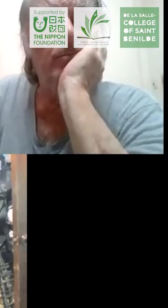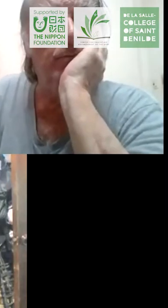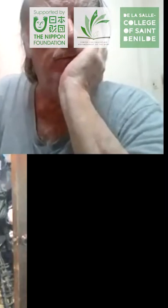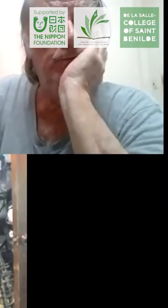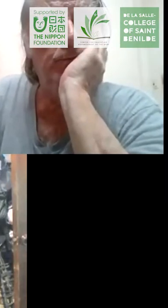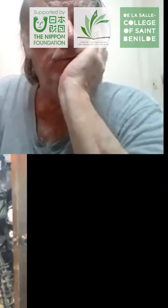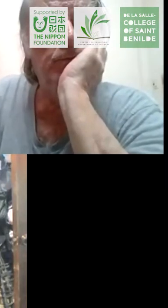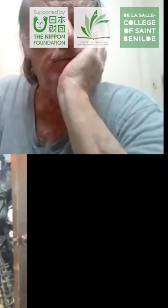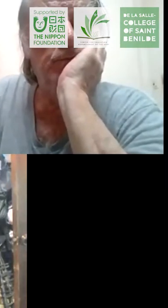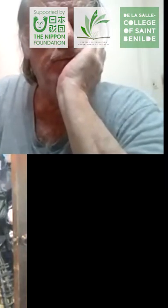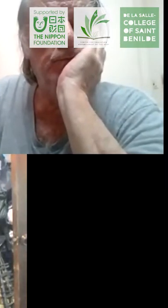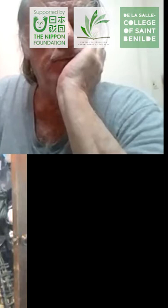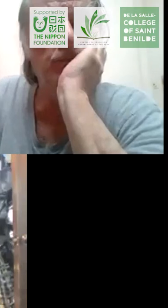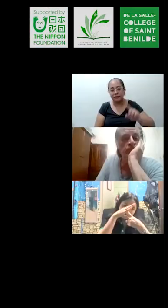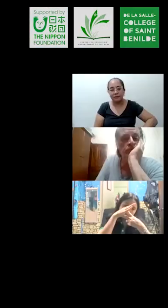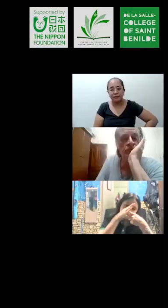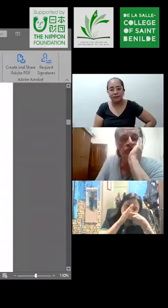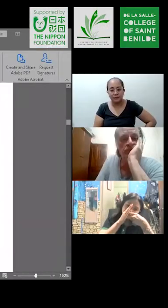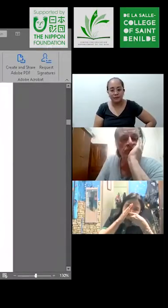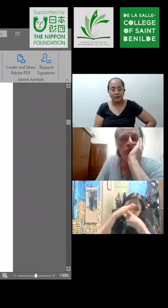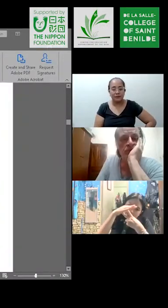again. One moment.